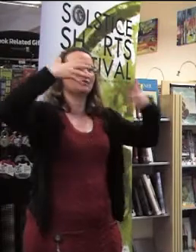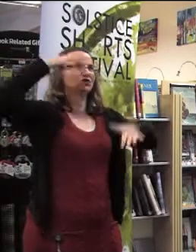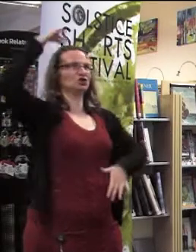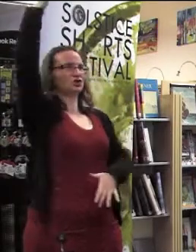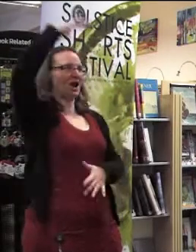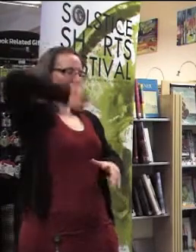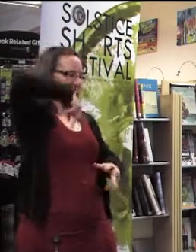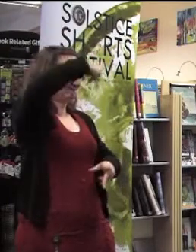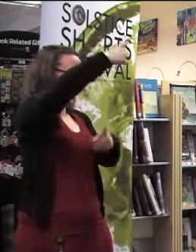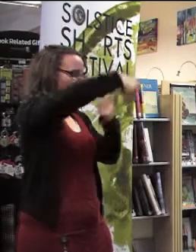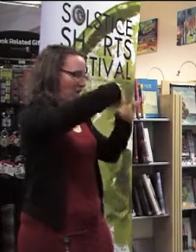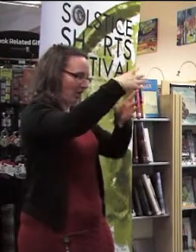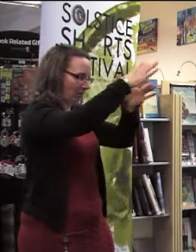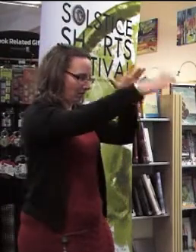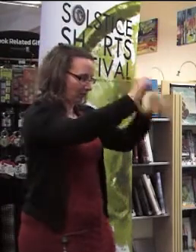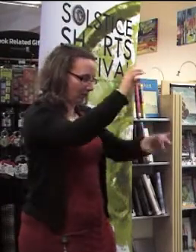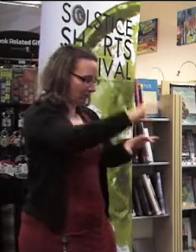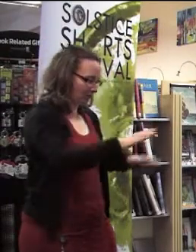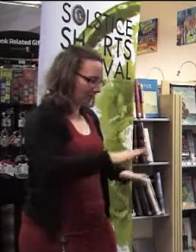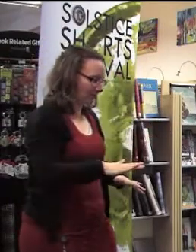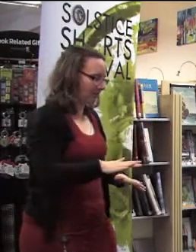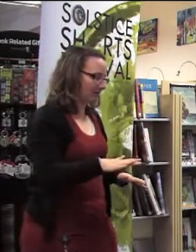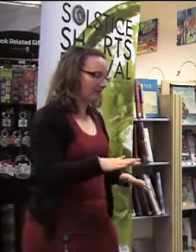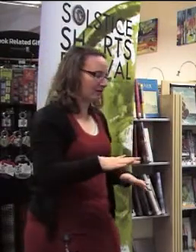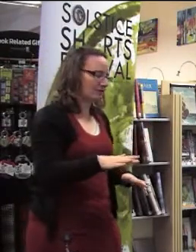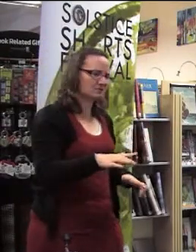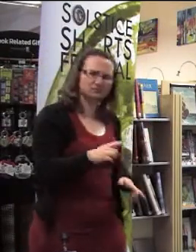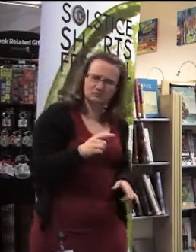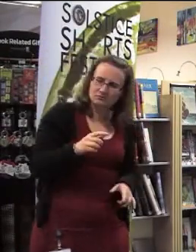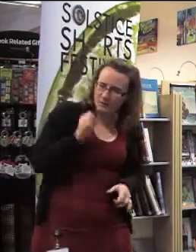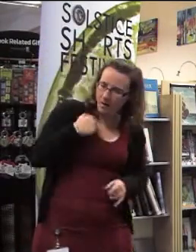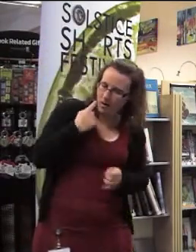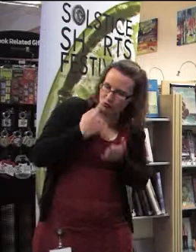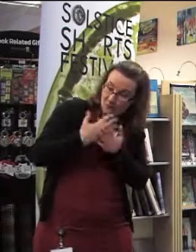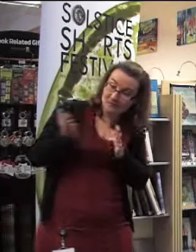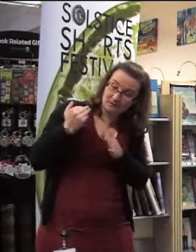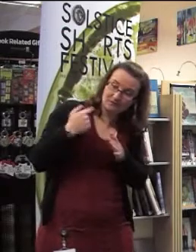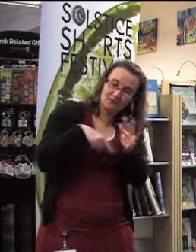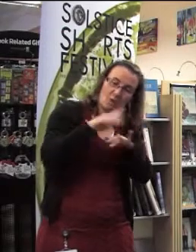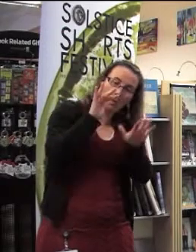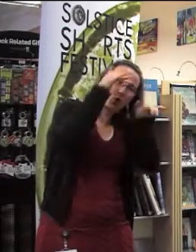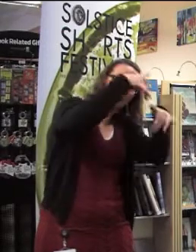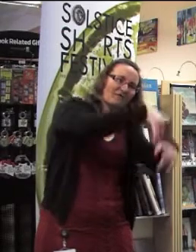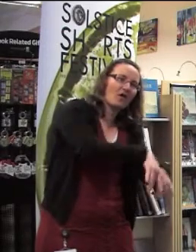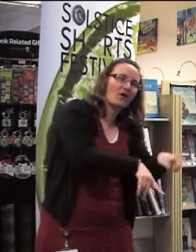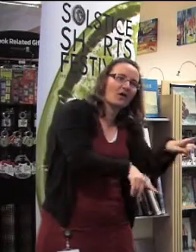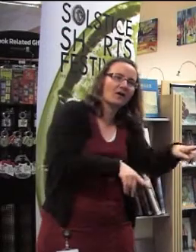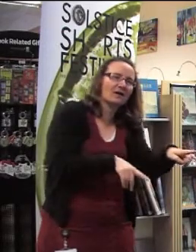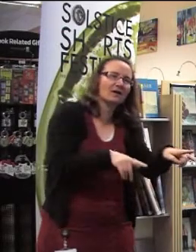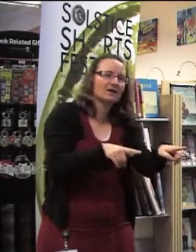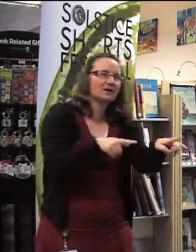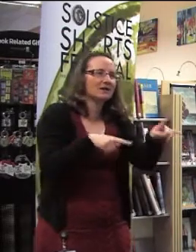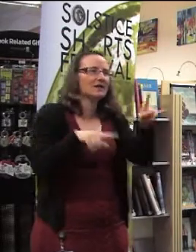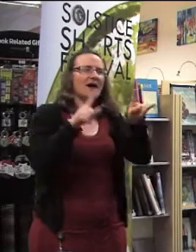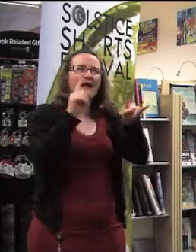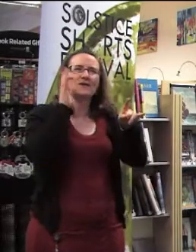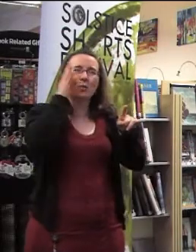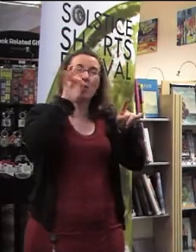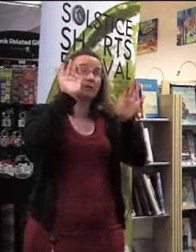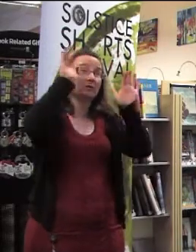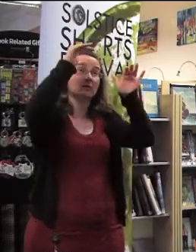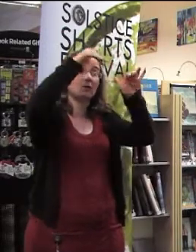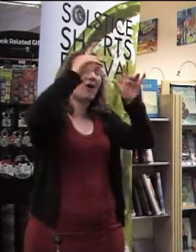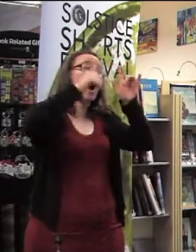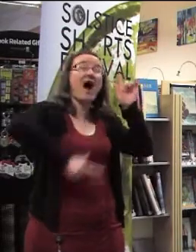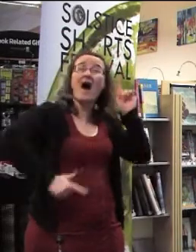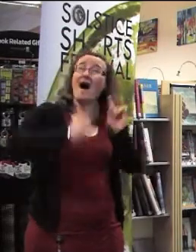I'd promised to take you to the waterfall, remember? The glaciers were creaking and the waterfall fell from so high up that by the time